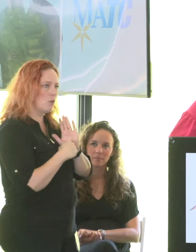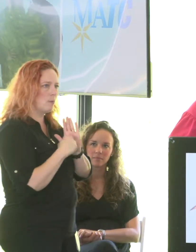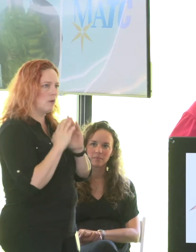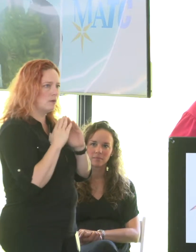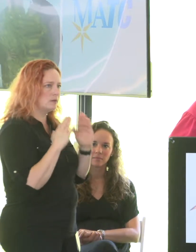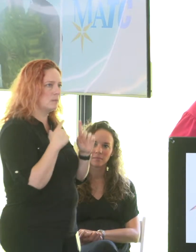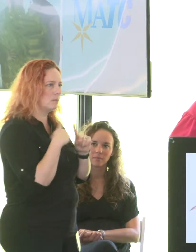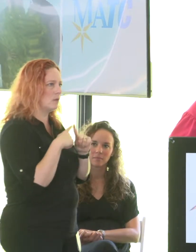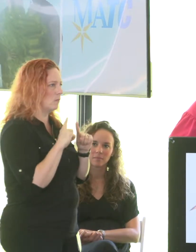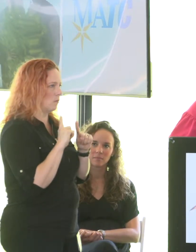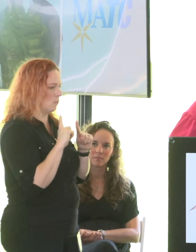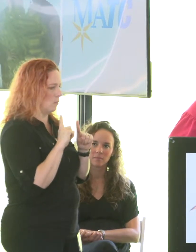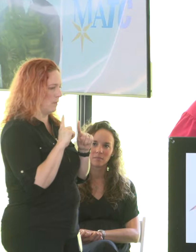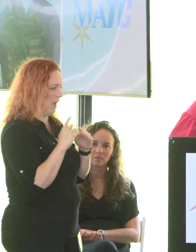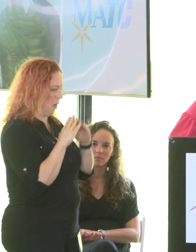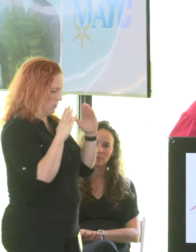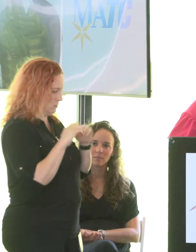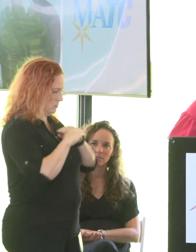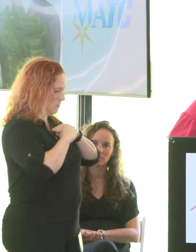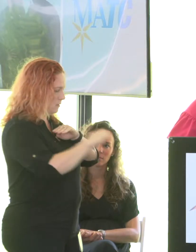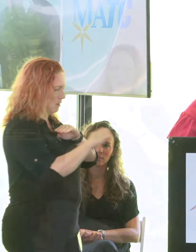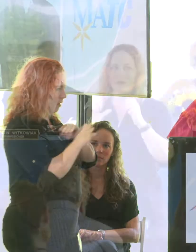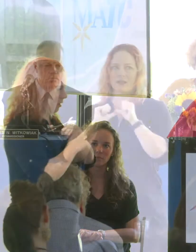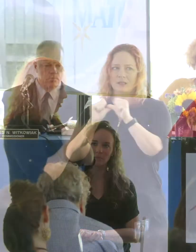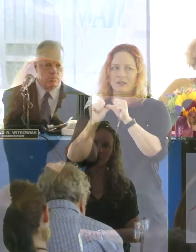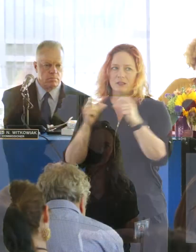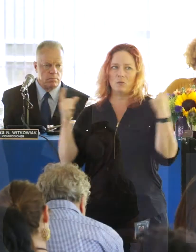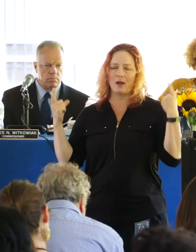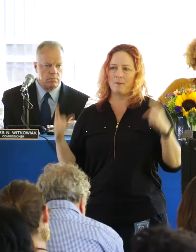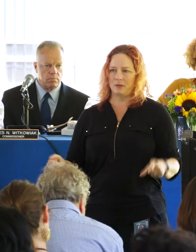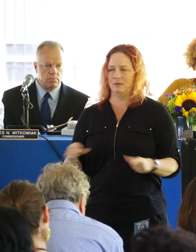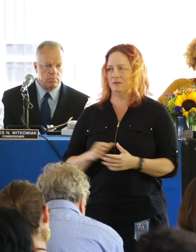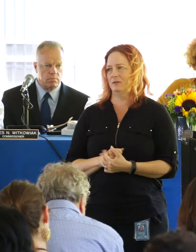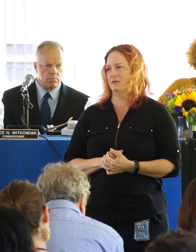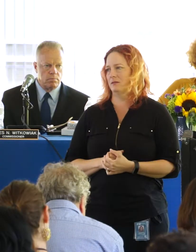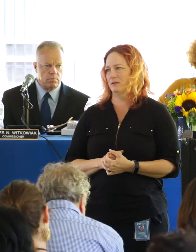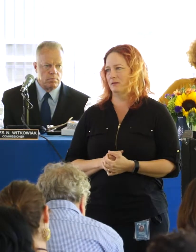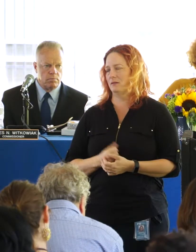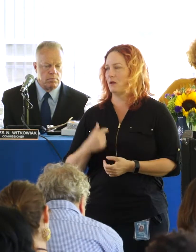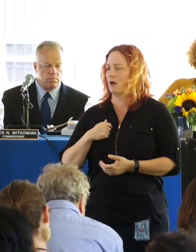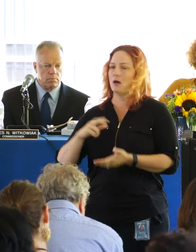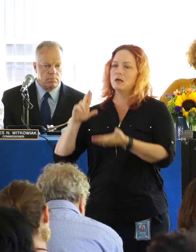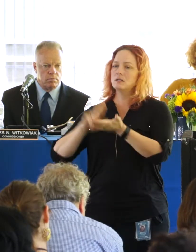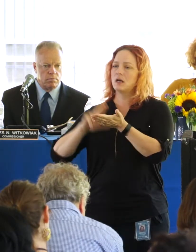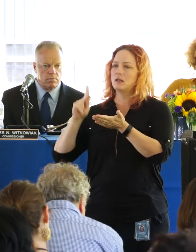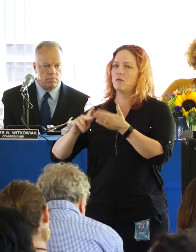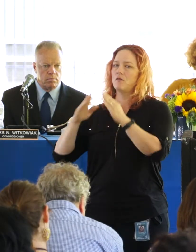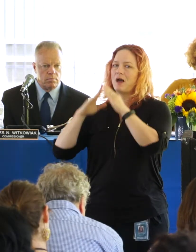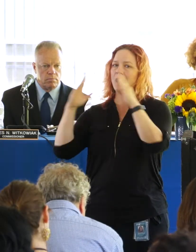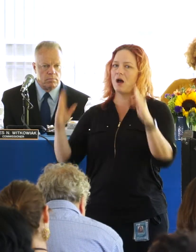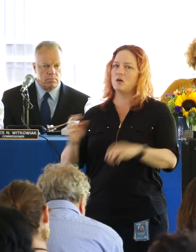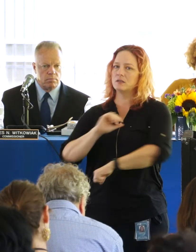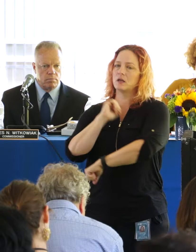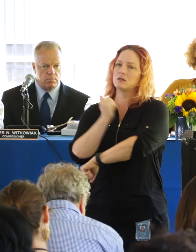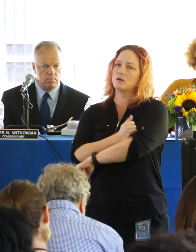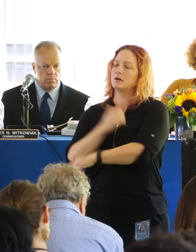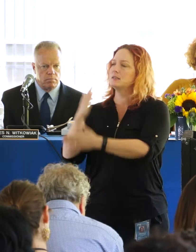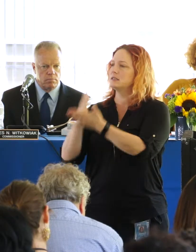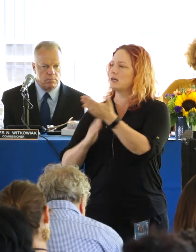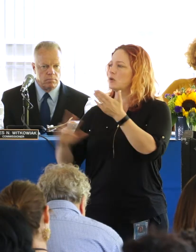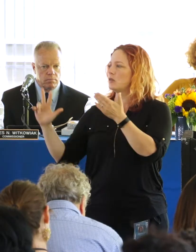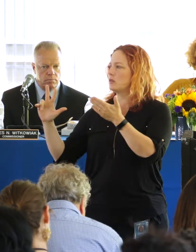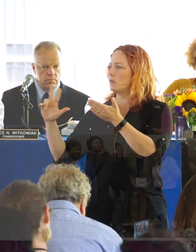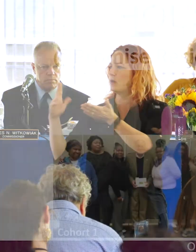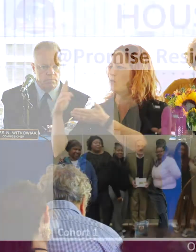stable home and opportunities to improve my standard of living. I signed up for the Housing Authority Section 3 registry,